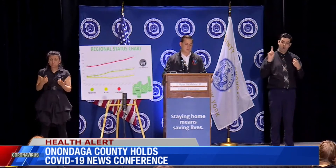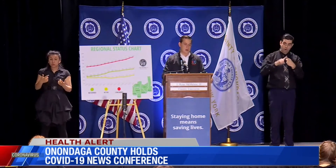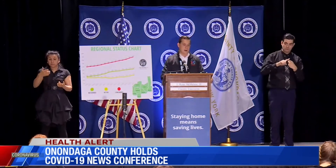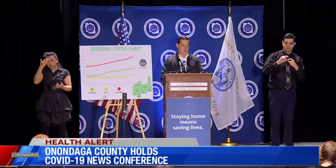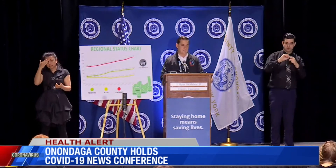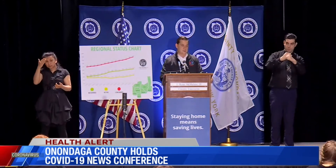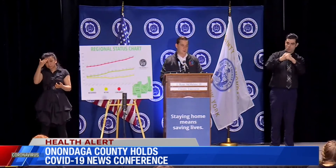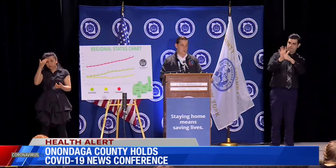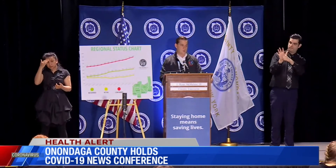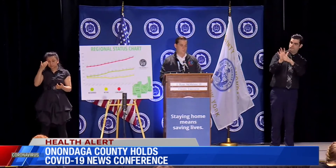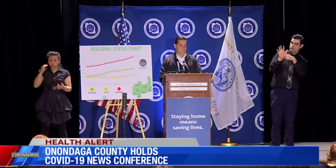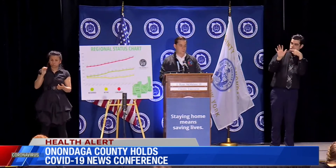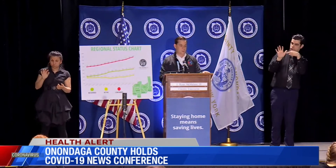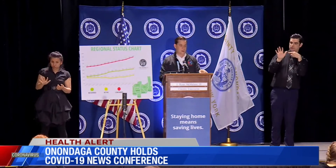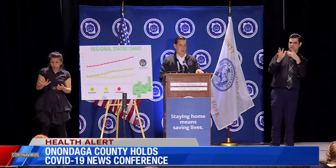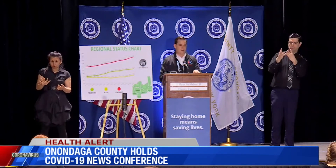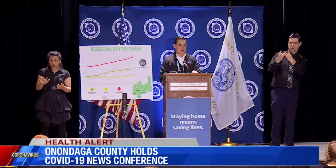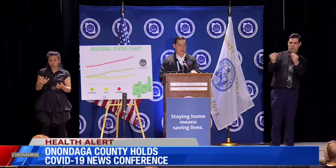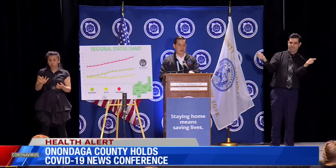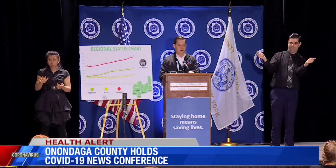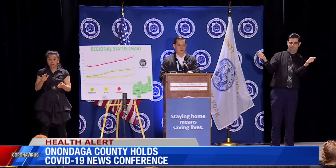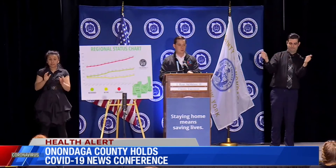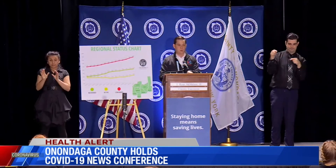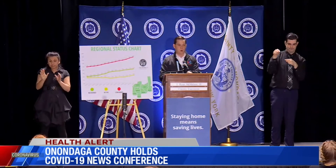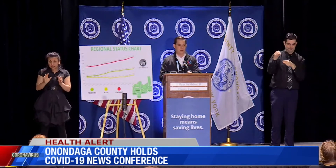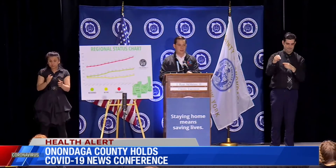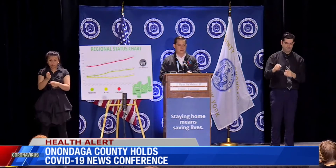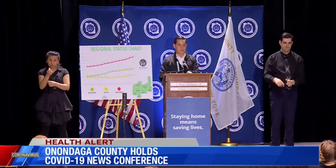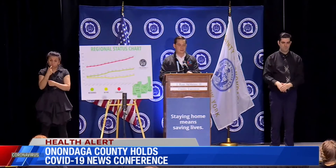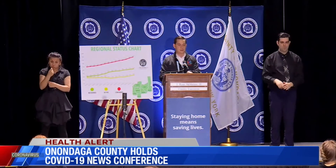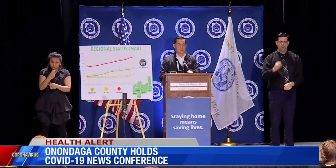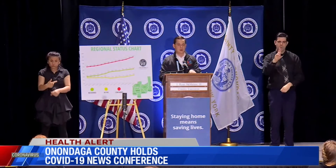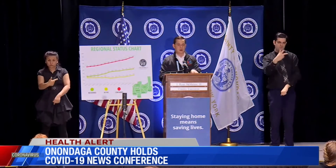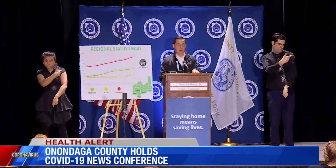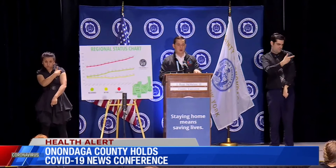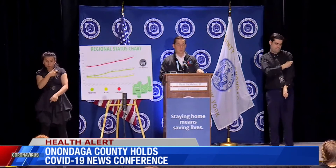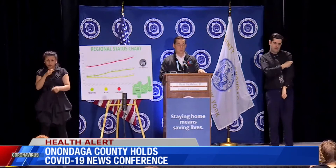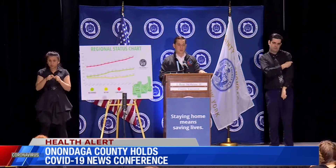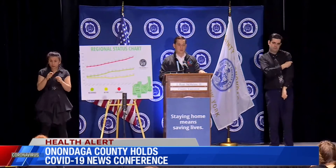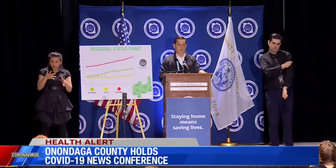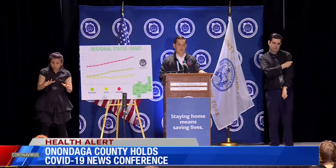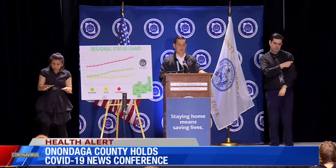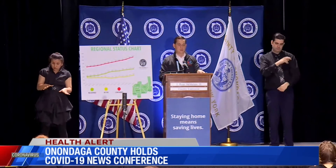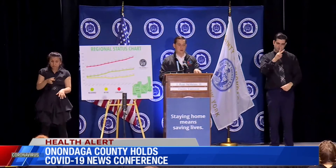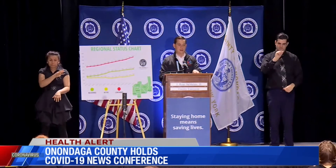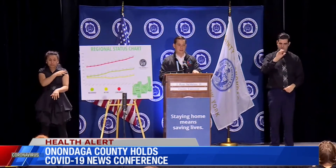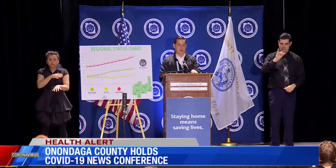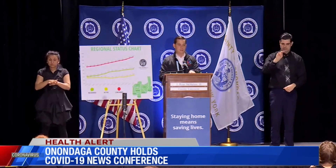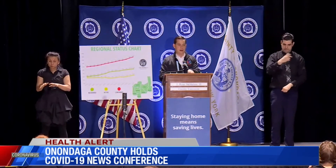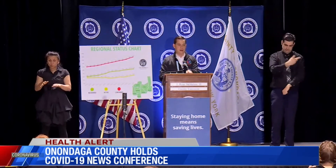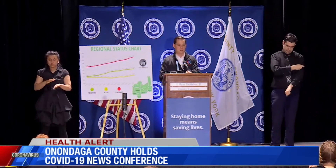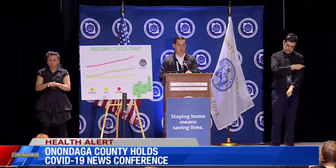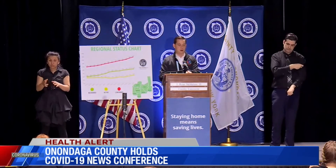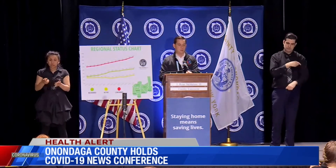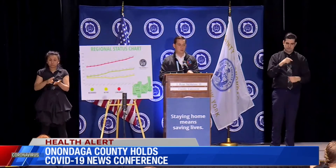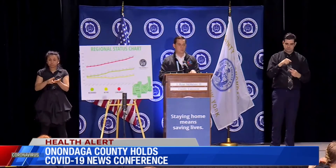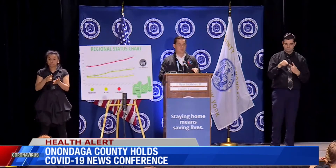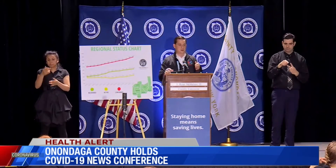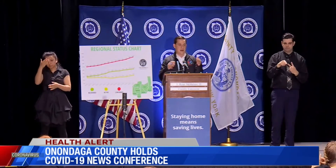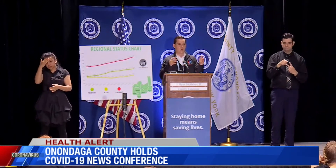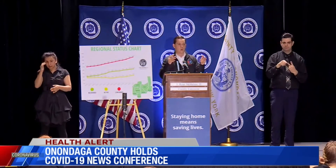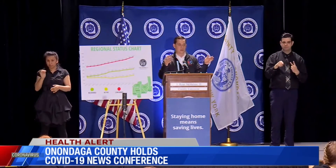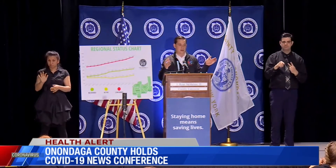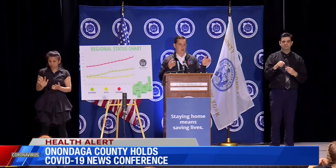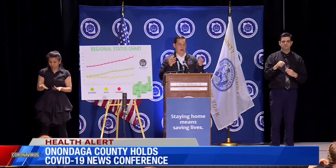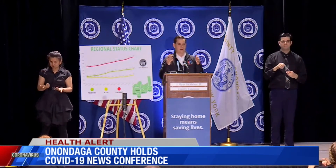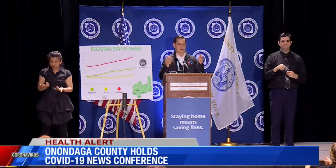virus. So every day there's going to be more cases. How do we stabilize that and manage that number is